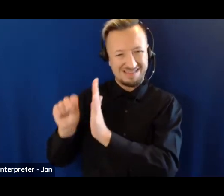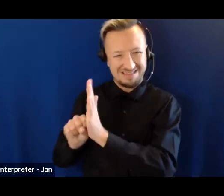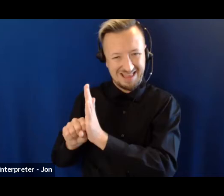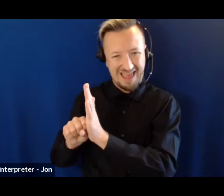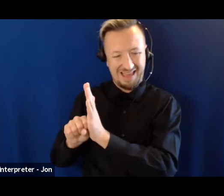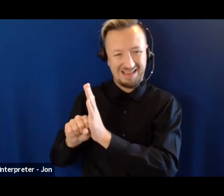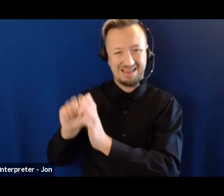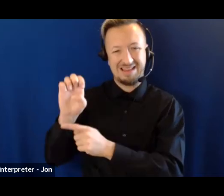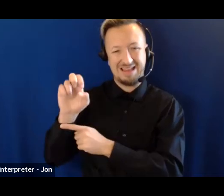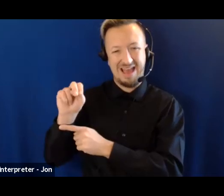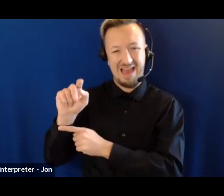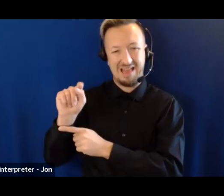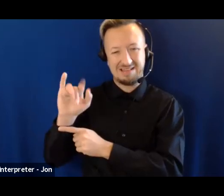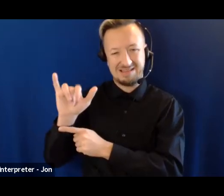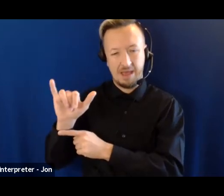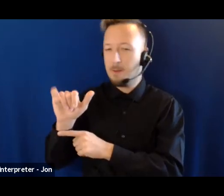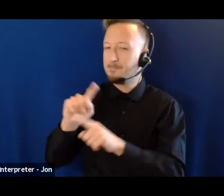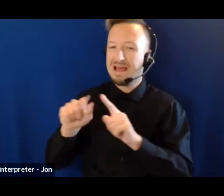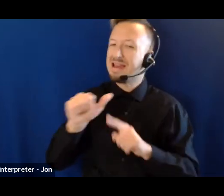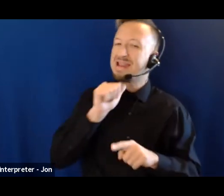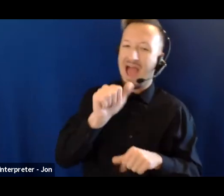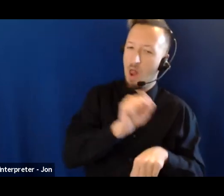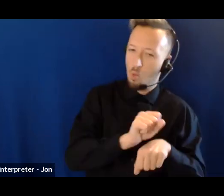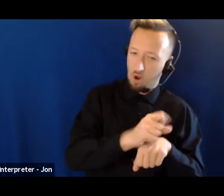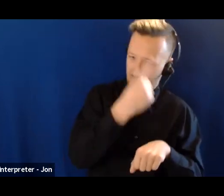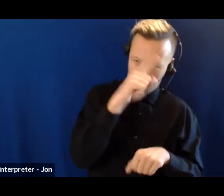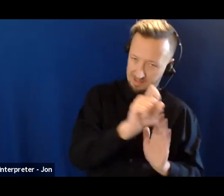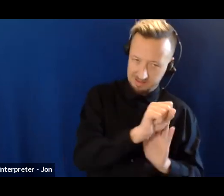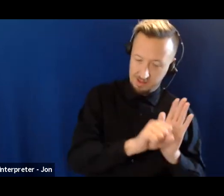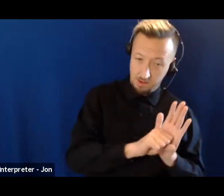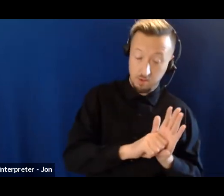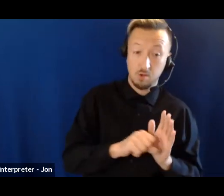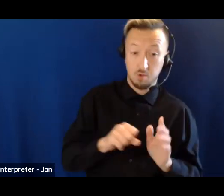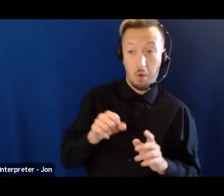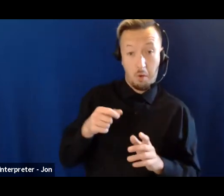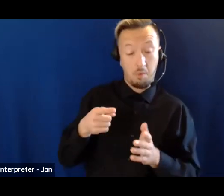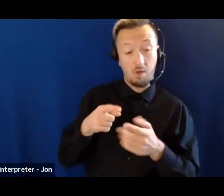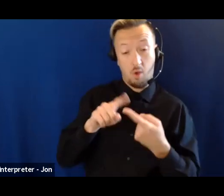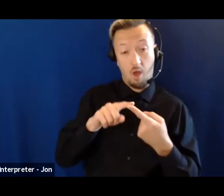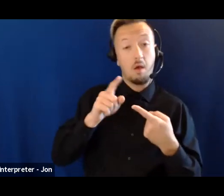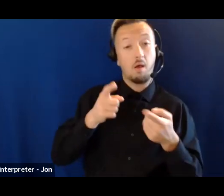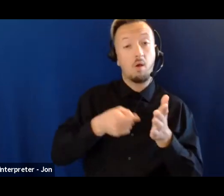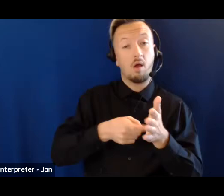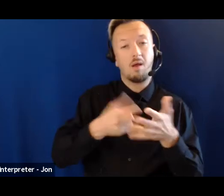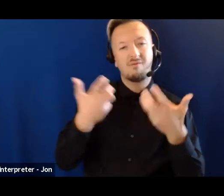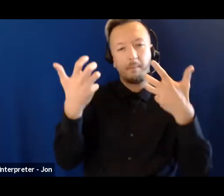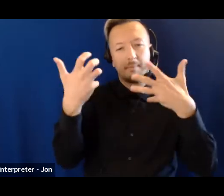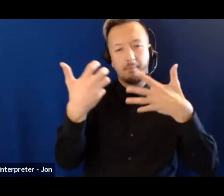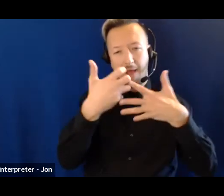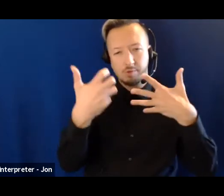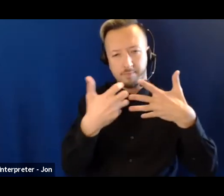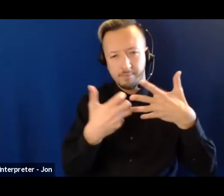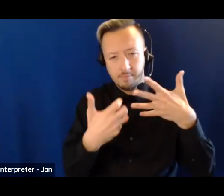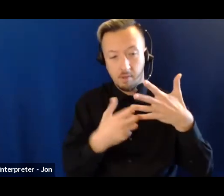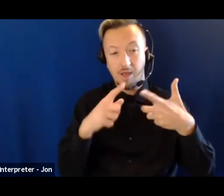state. So I'm meeting my requirement for the ex officio for that entity. However, I don't